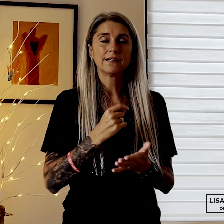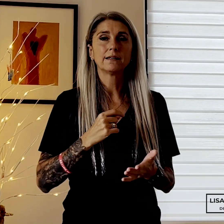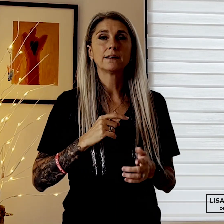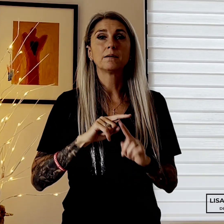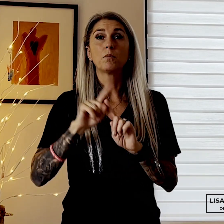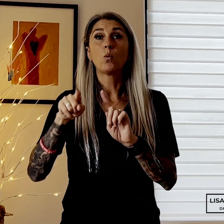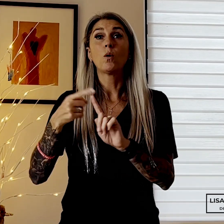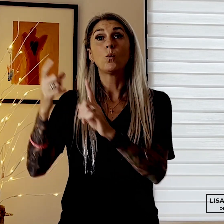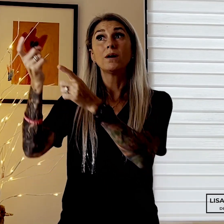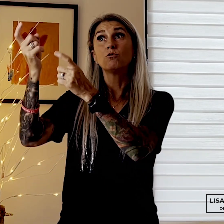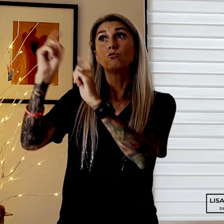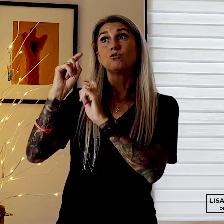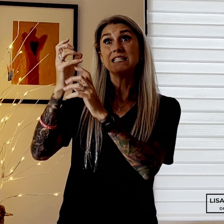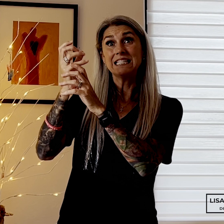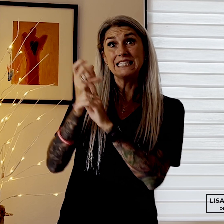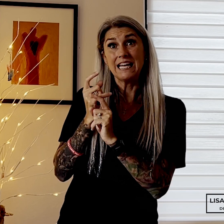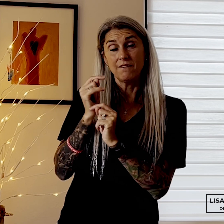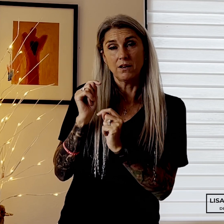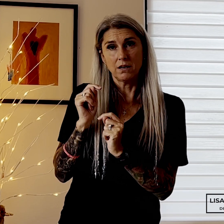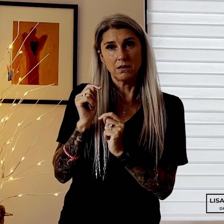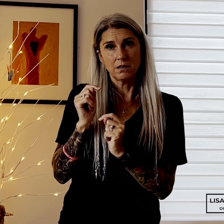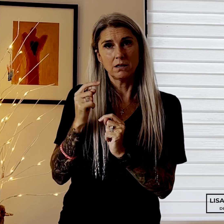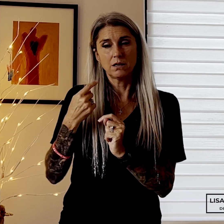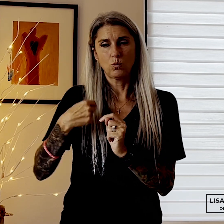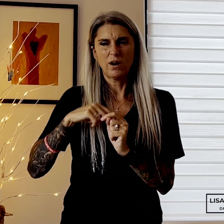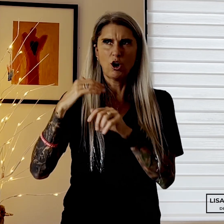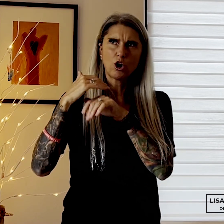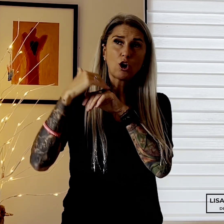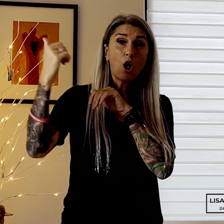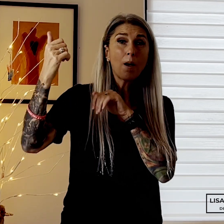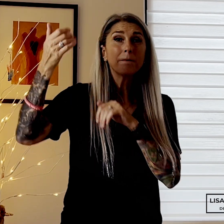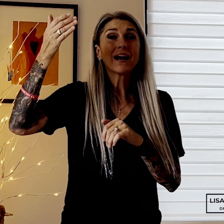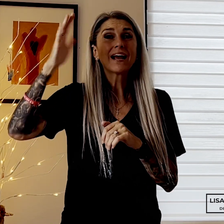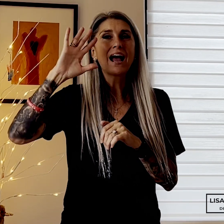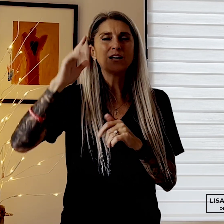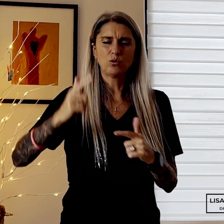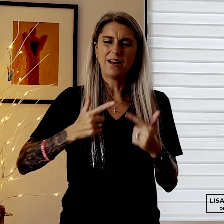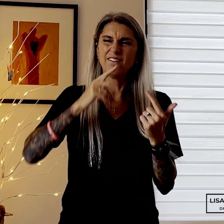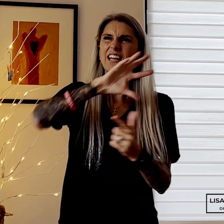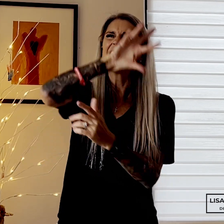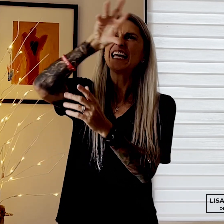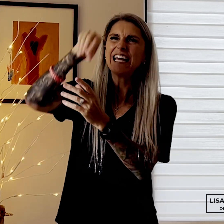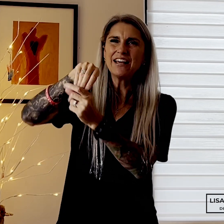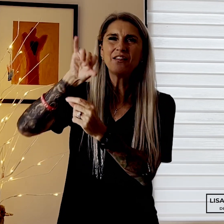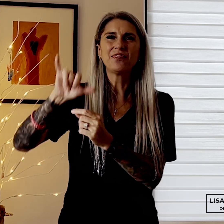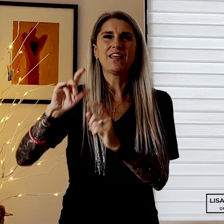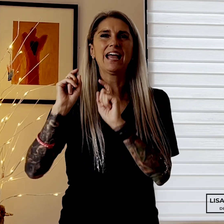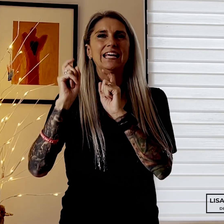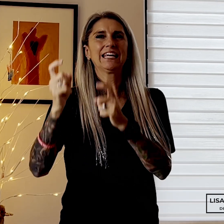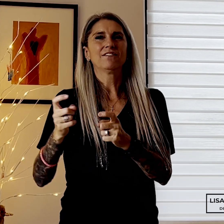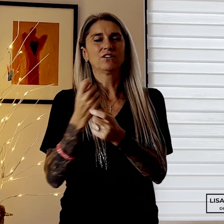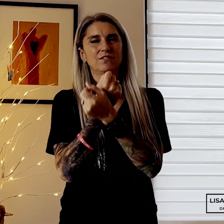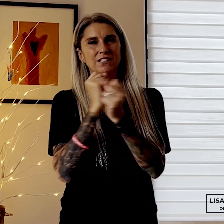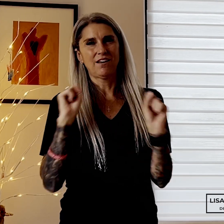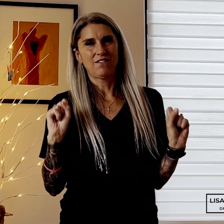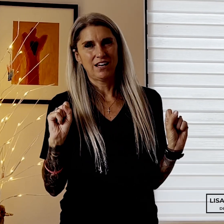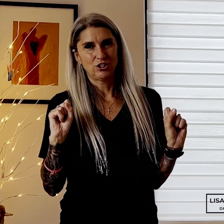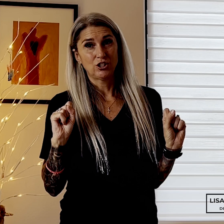it. But once we receive that gift, we are called by God to live in that gift of